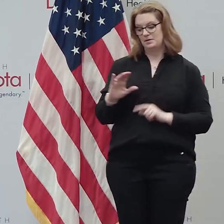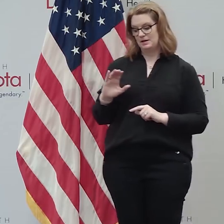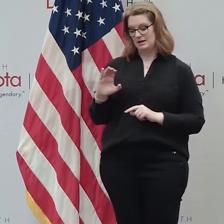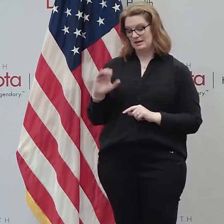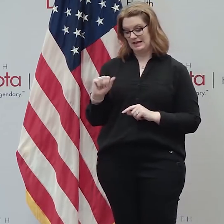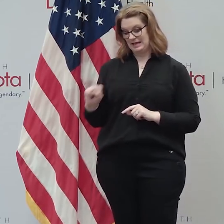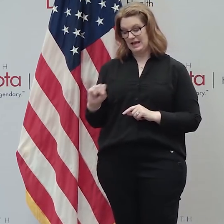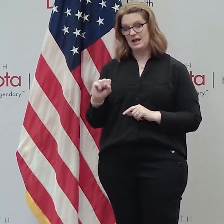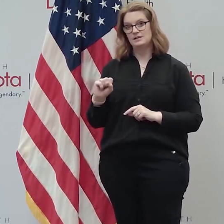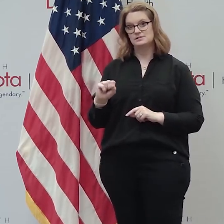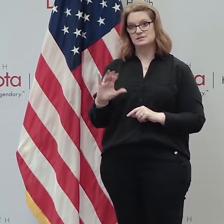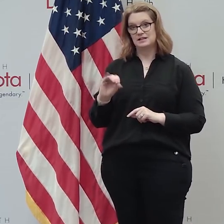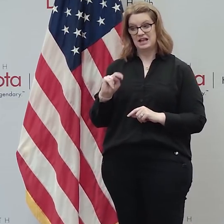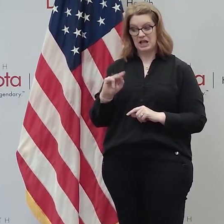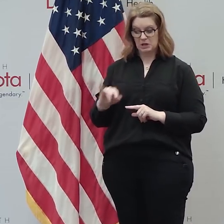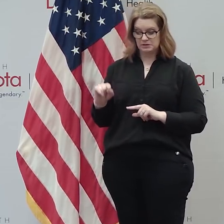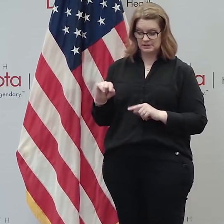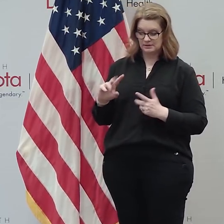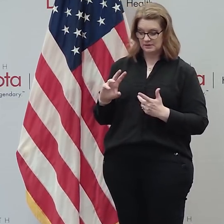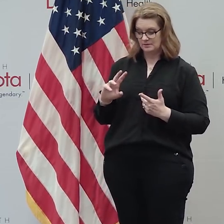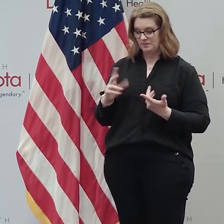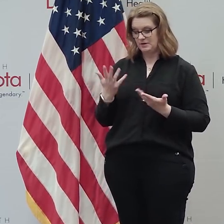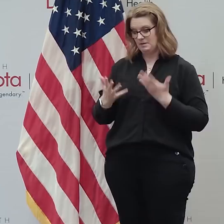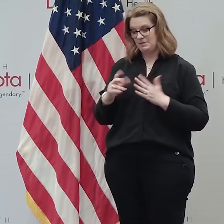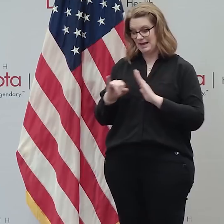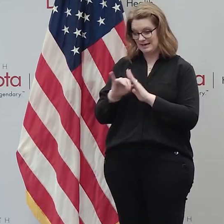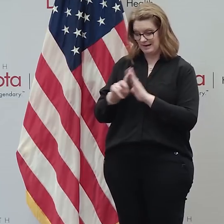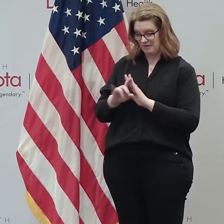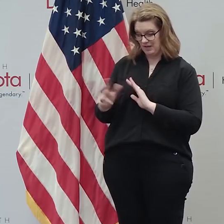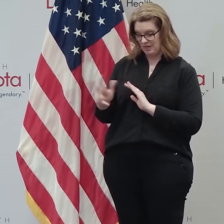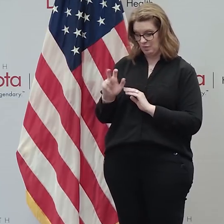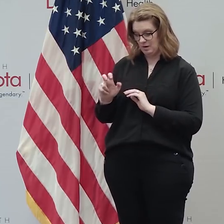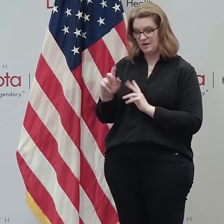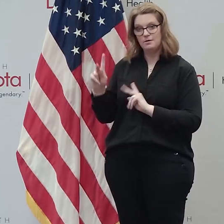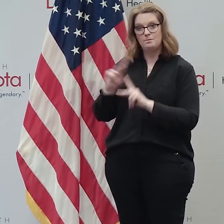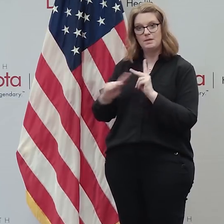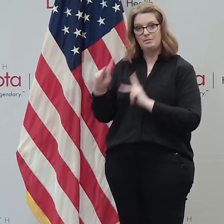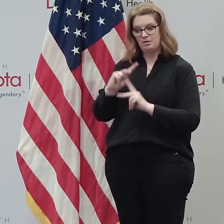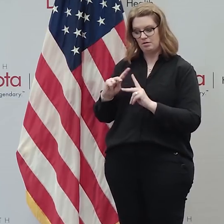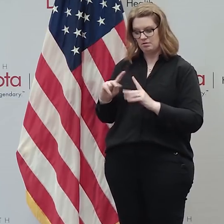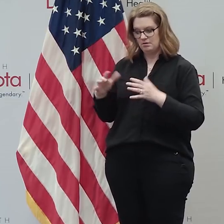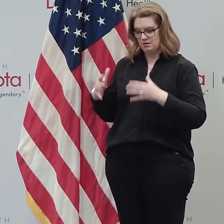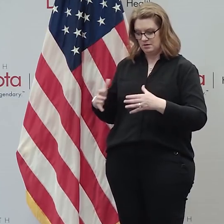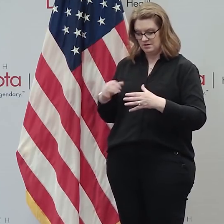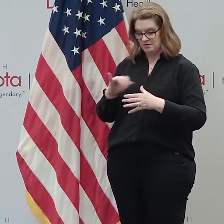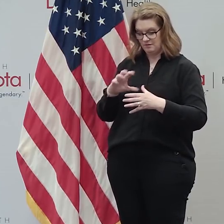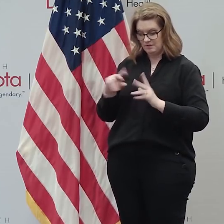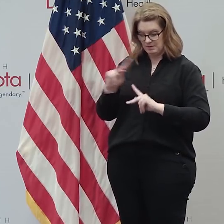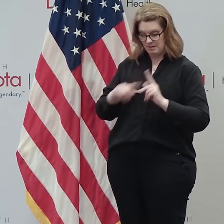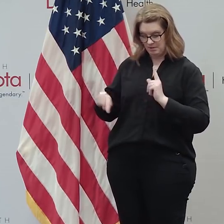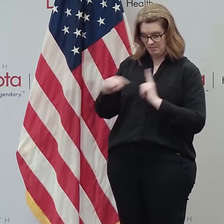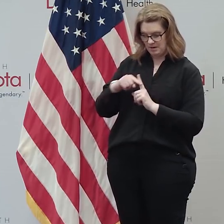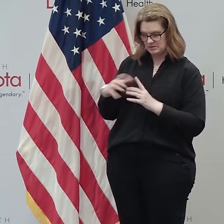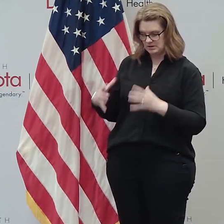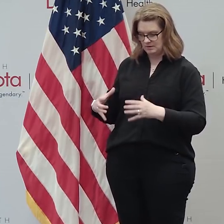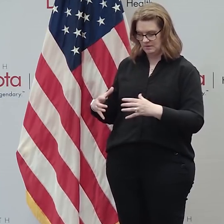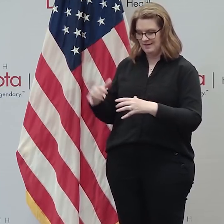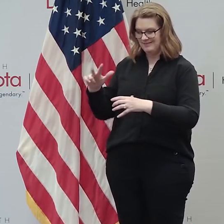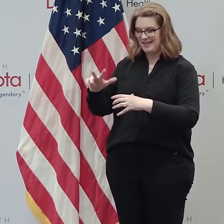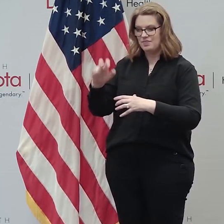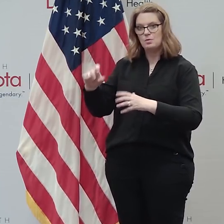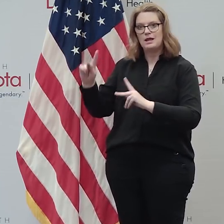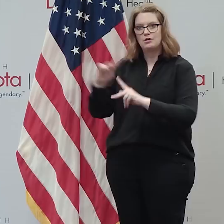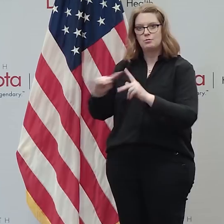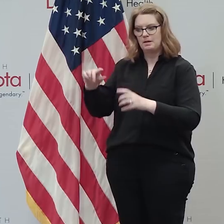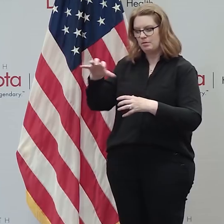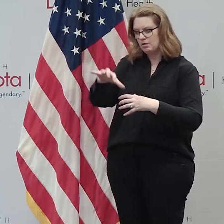may identify 6 per person, we may identify 300 people that have been in close contact with those 50. We're going to try to monitor or